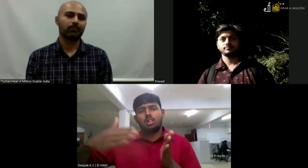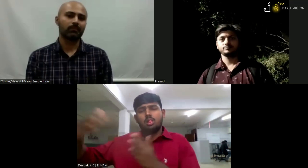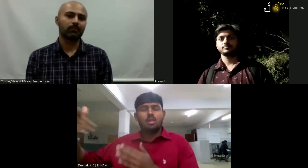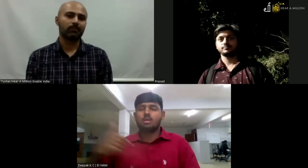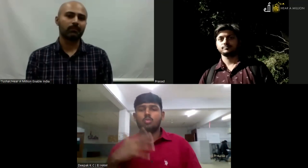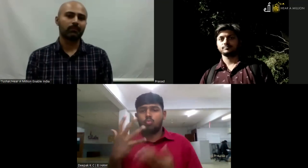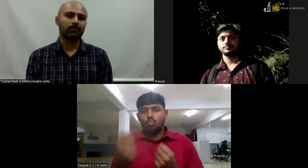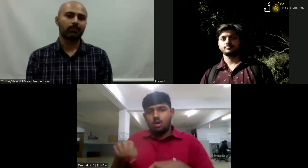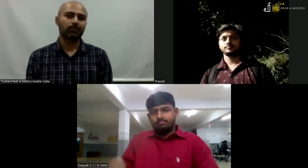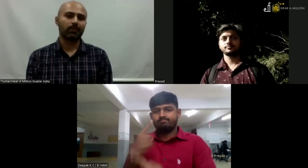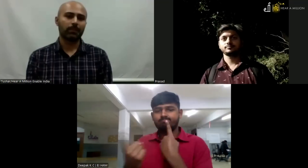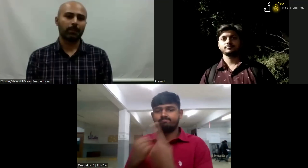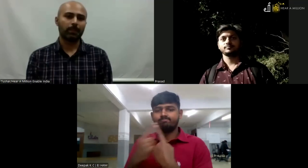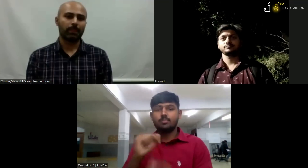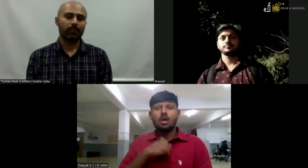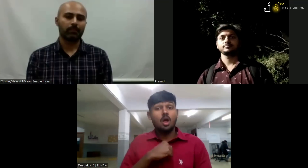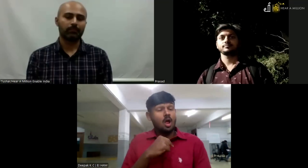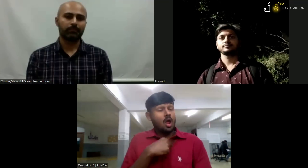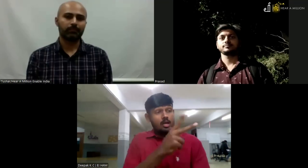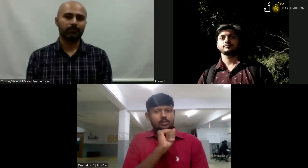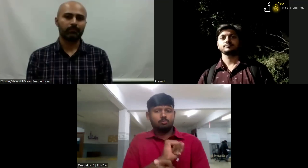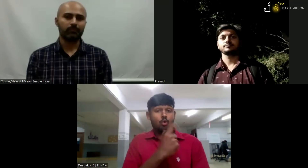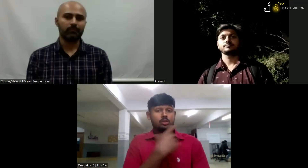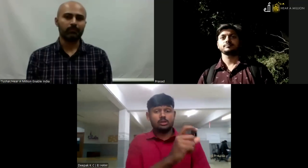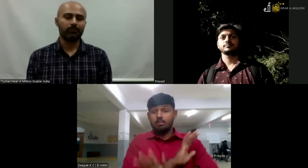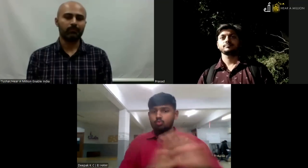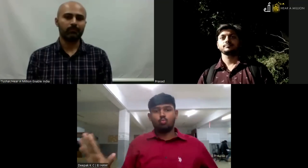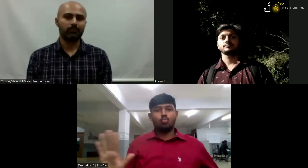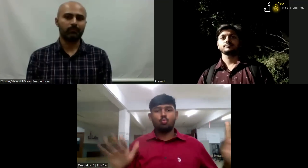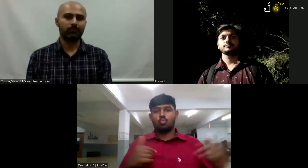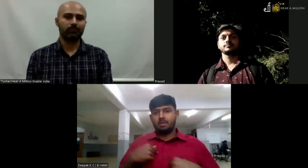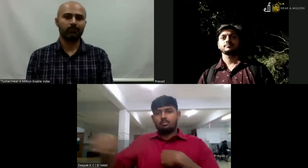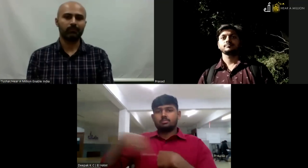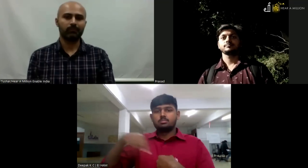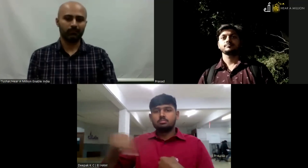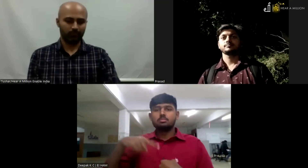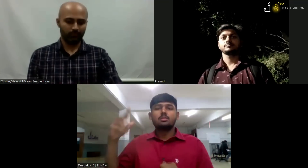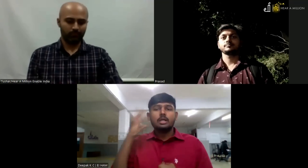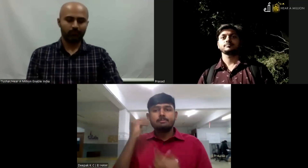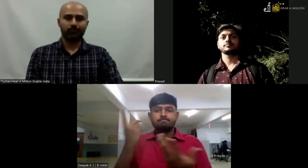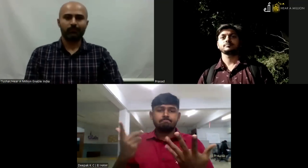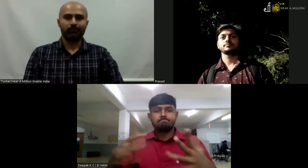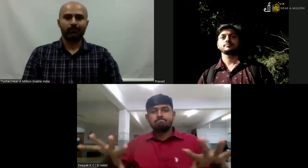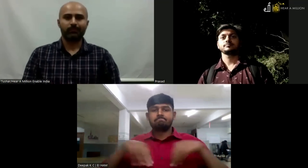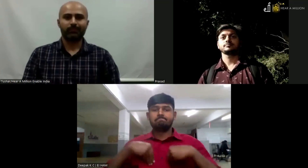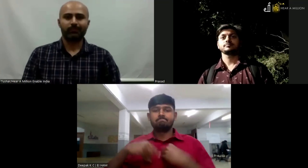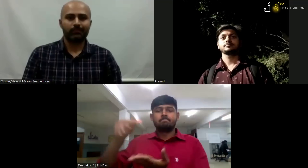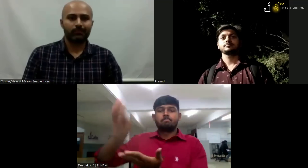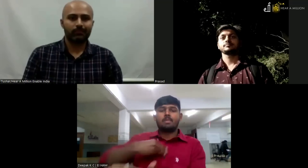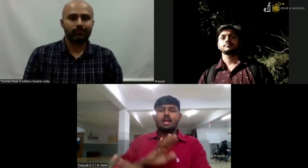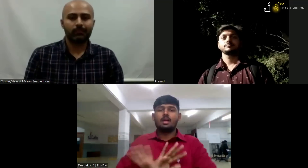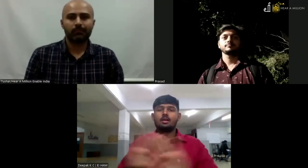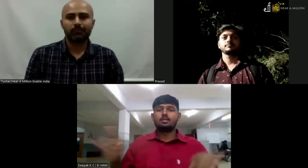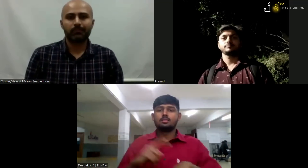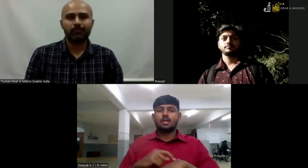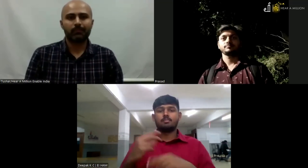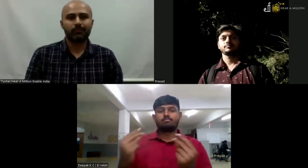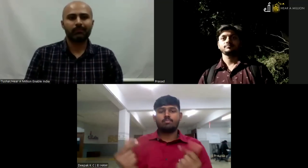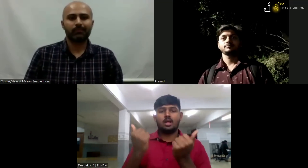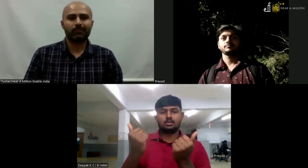it is a simple process or a very dangerous case, it takes a very long time. So I already knew that I want to solve it